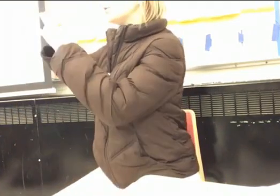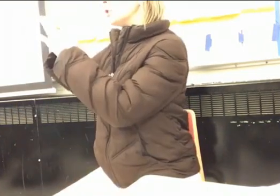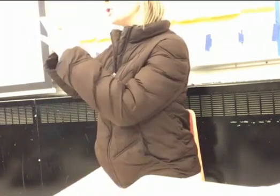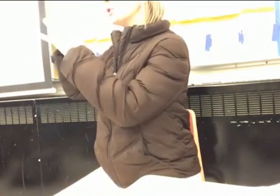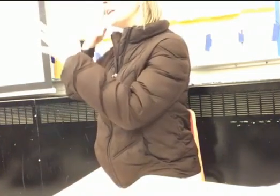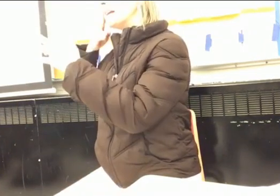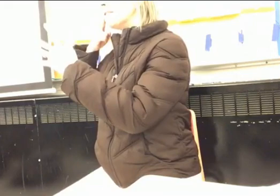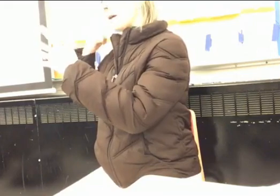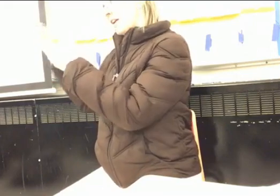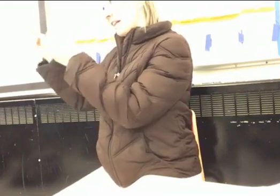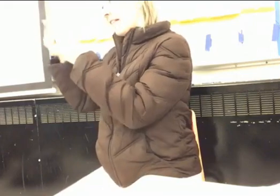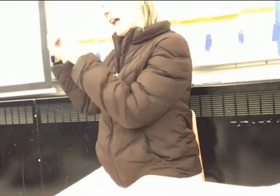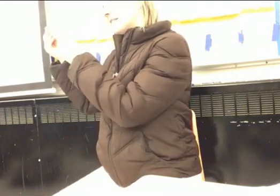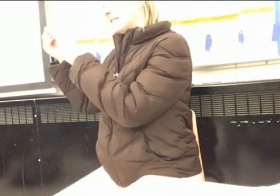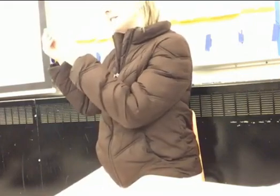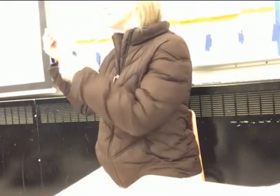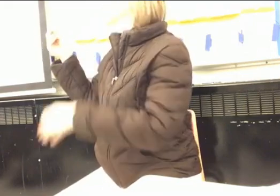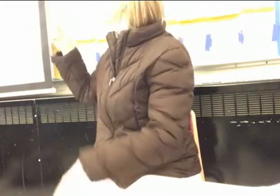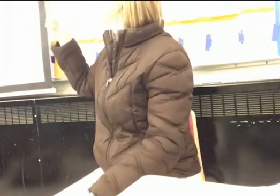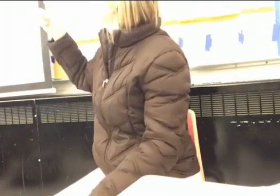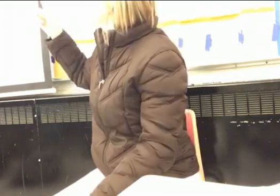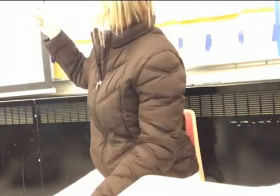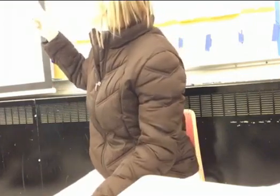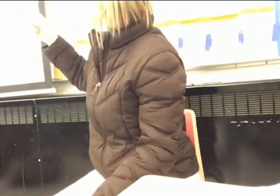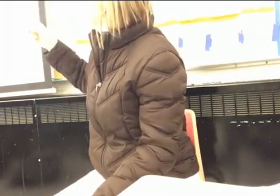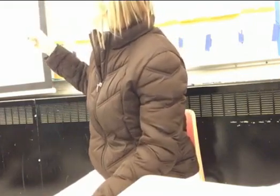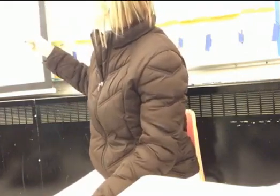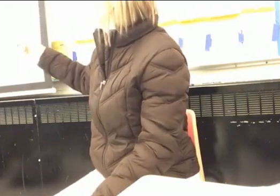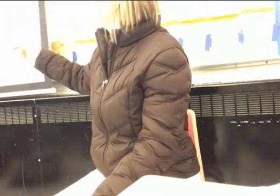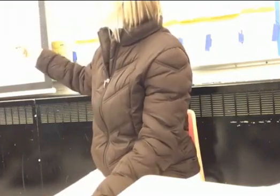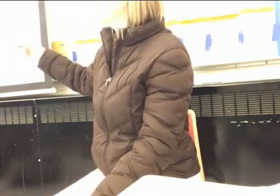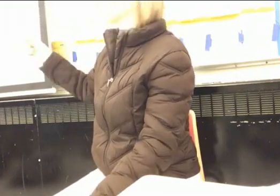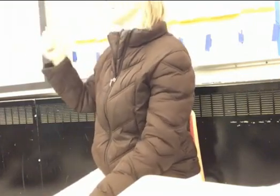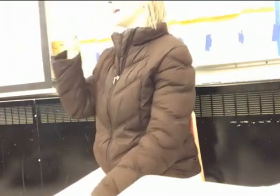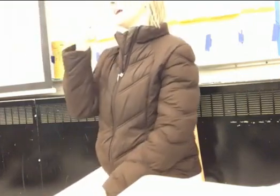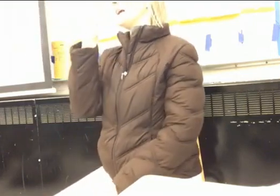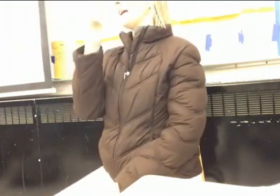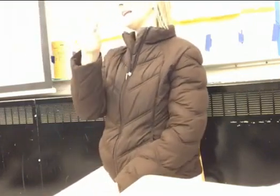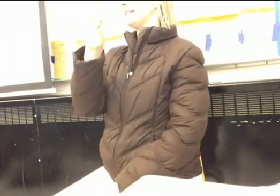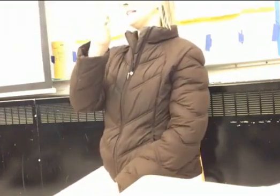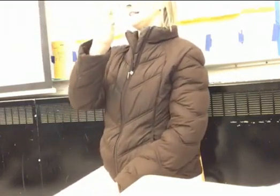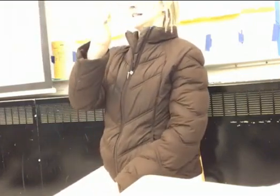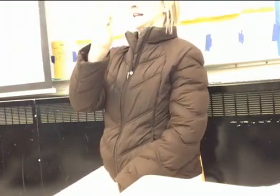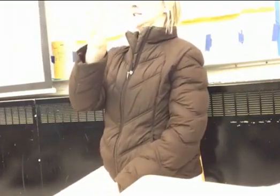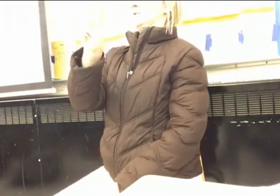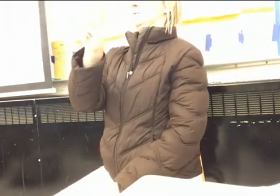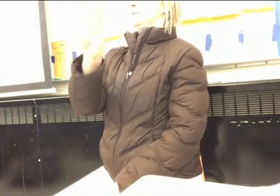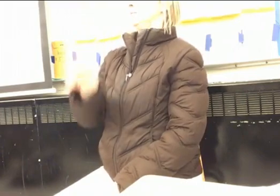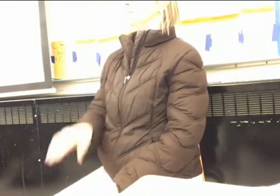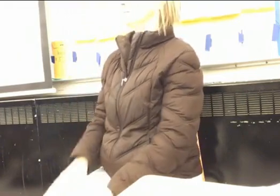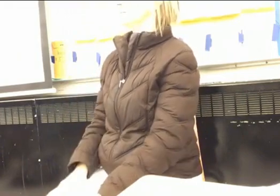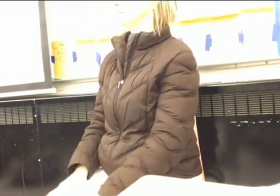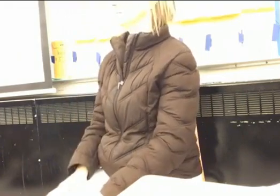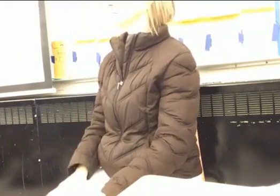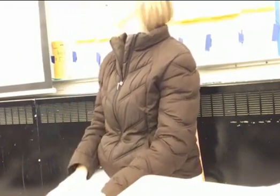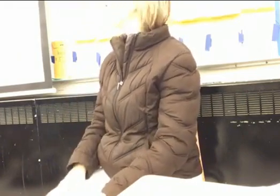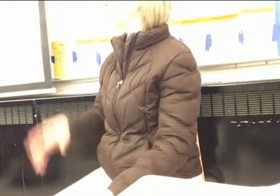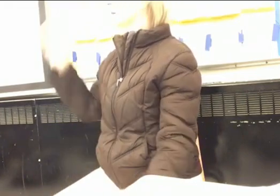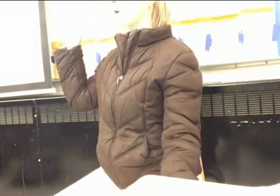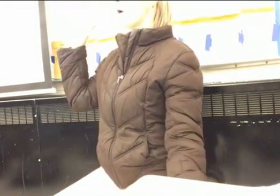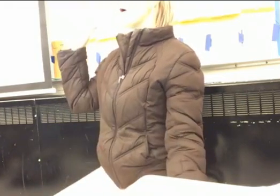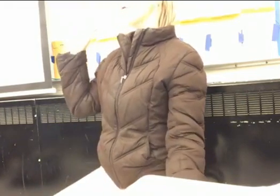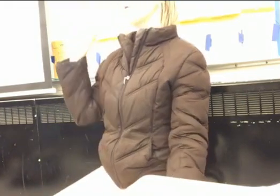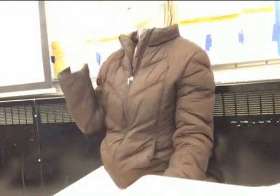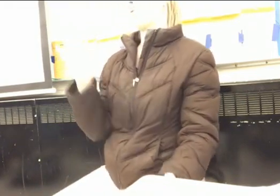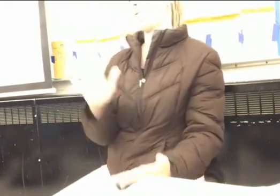Native American land, everything in color. This is by 1892. So you can see the massive reduction in